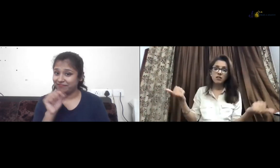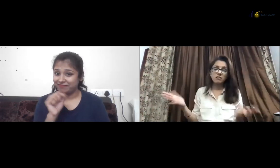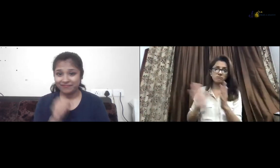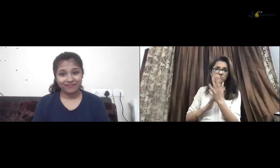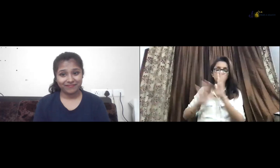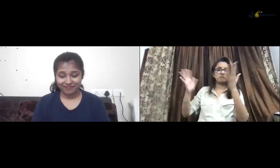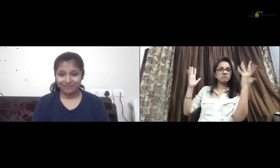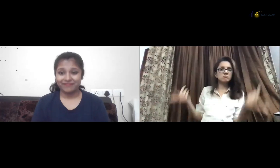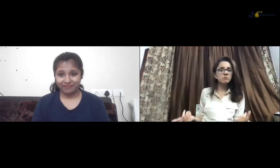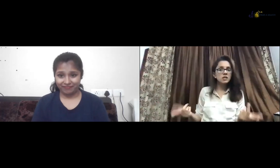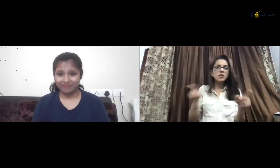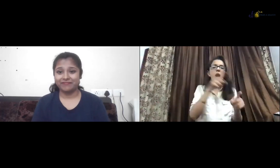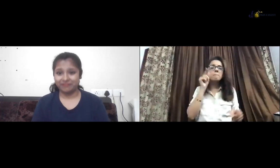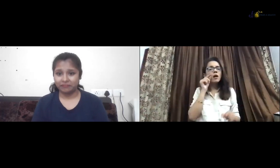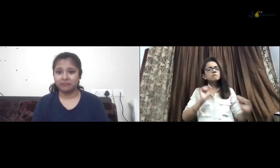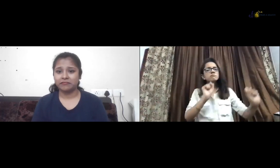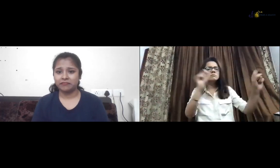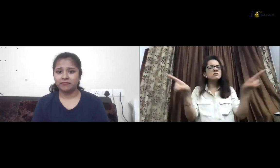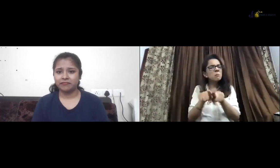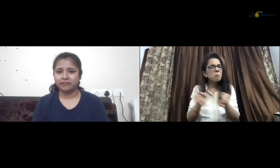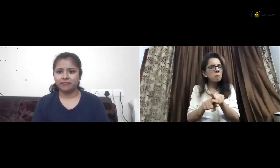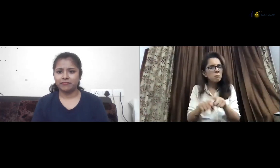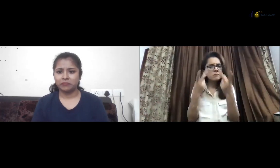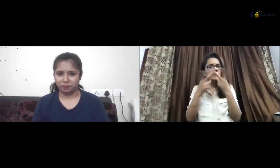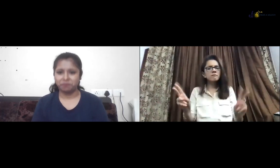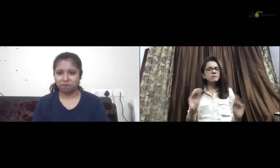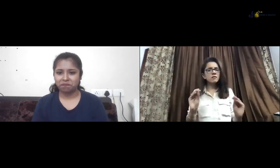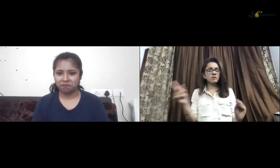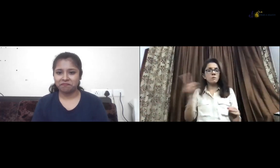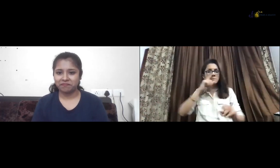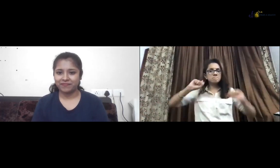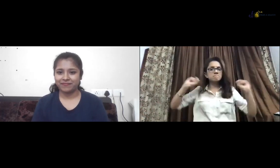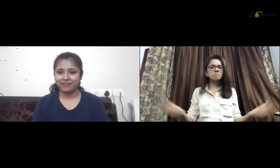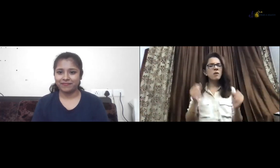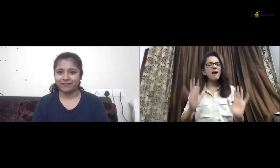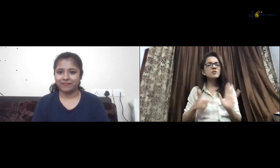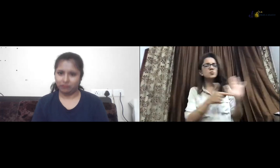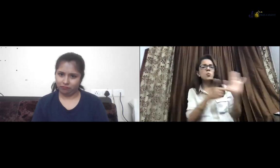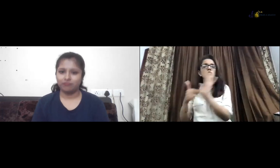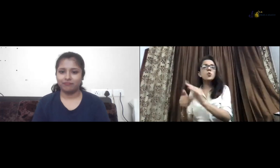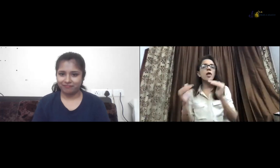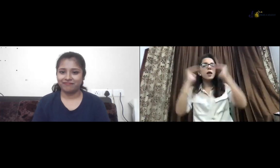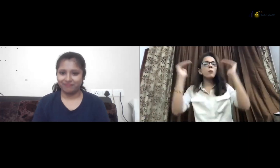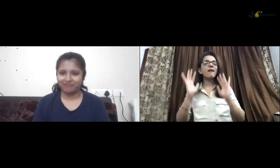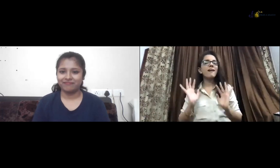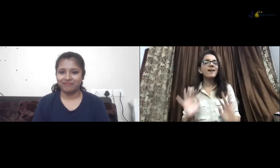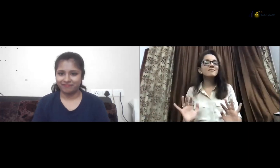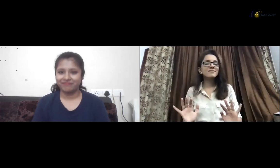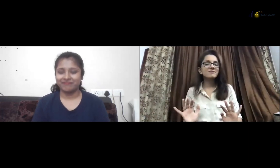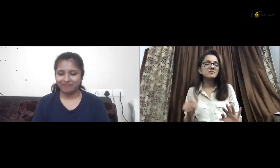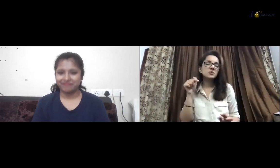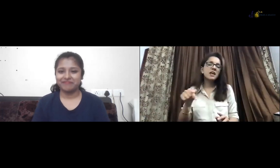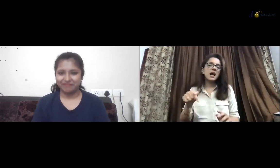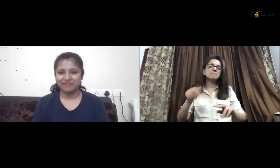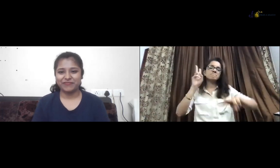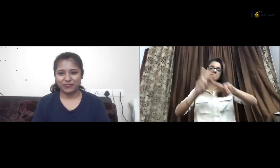one female who could drive by to the Leh Ladakh. Male can also drive, but there is no different. So you